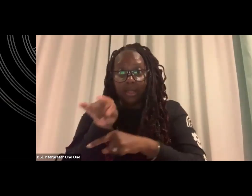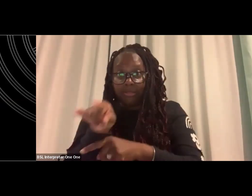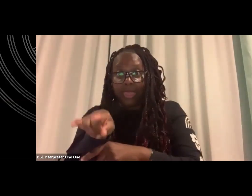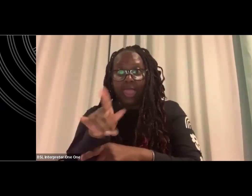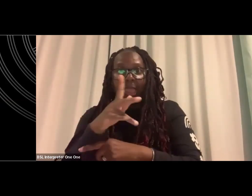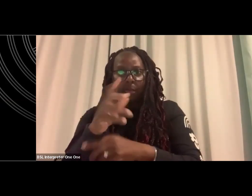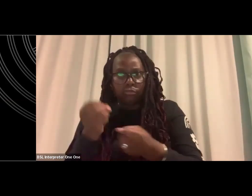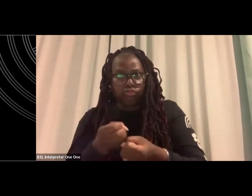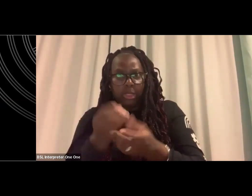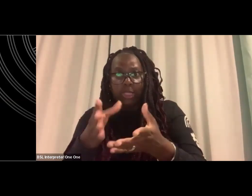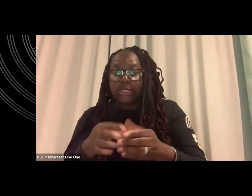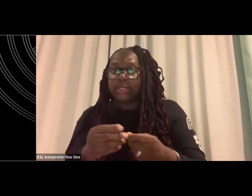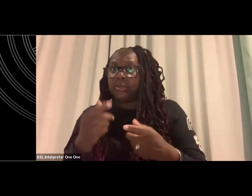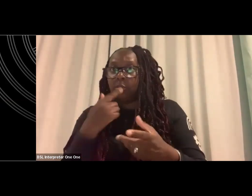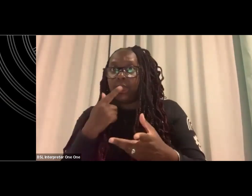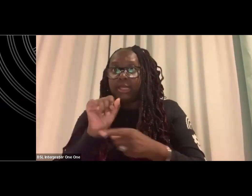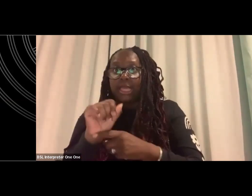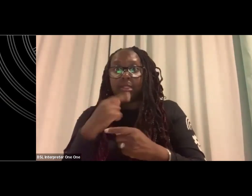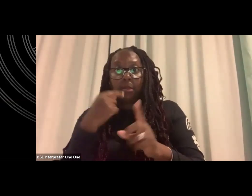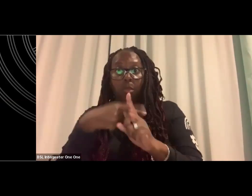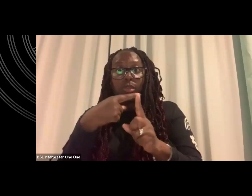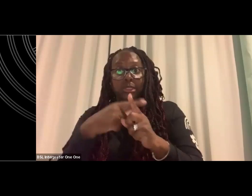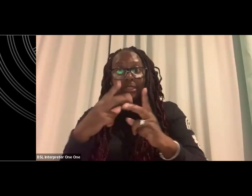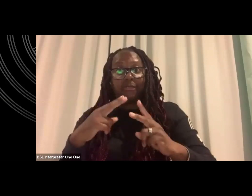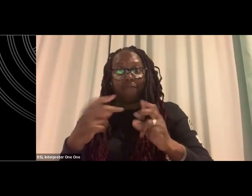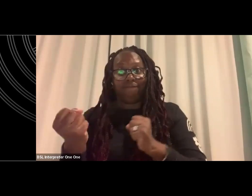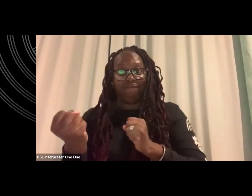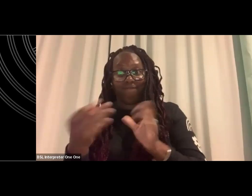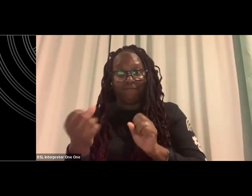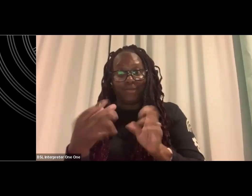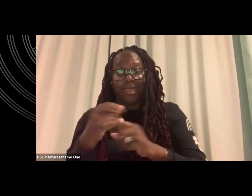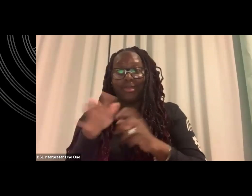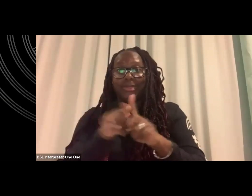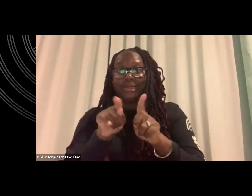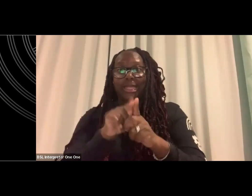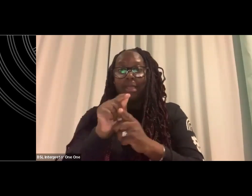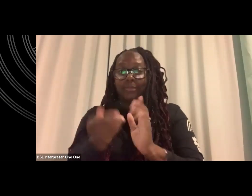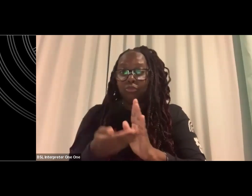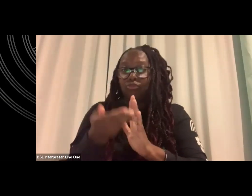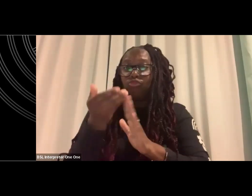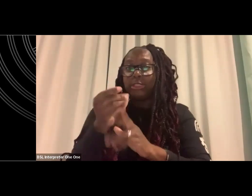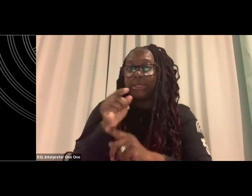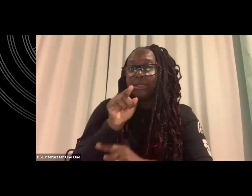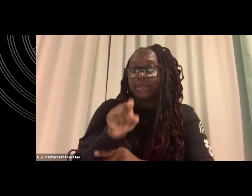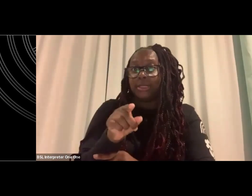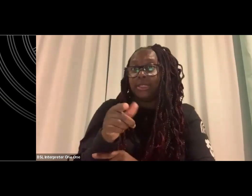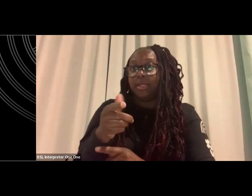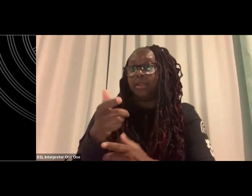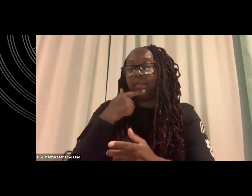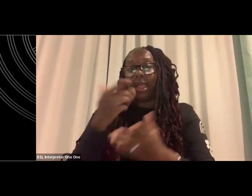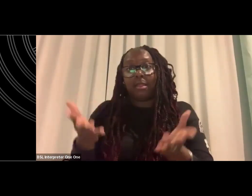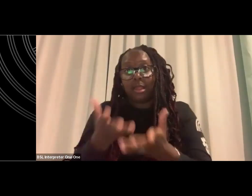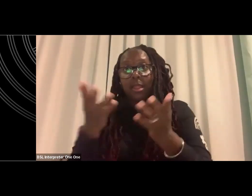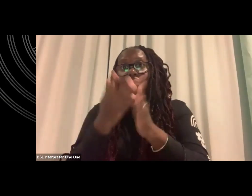been released. We are getting really positive feedback that they're increasing the rigour and courage of